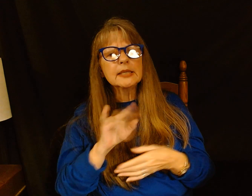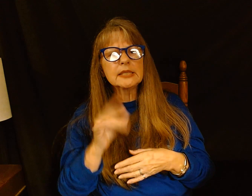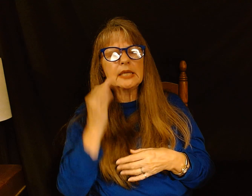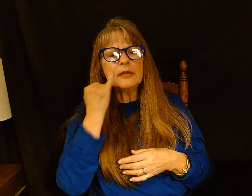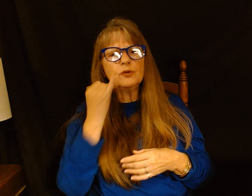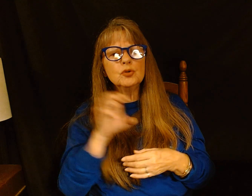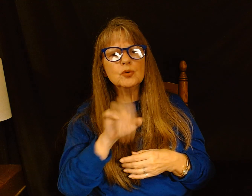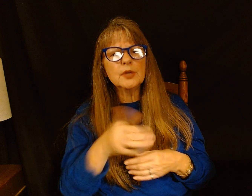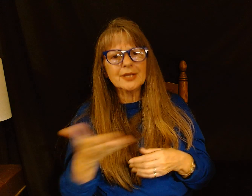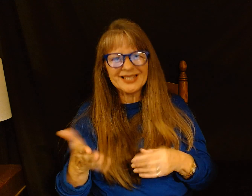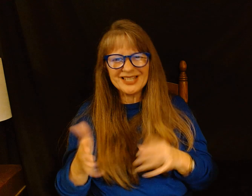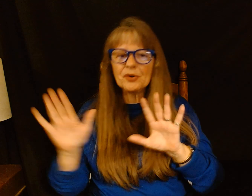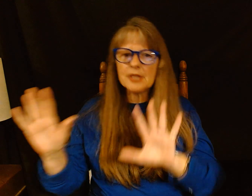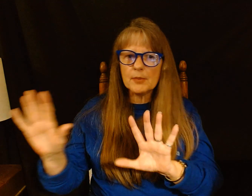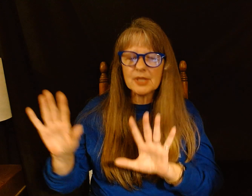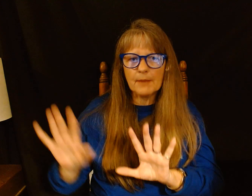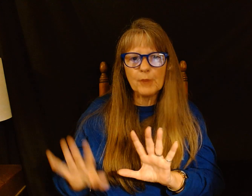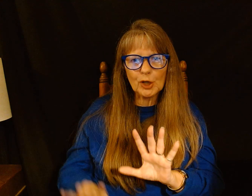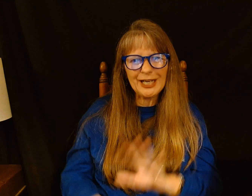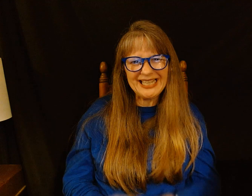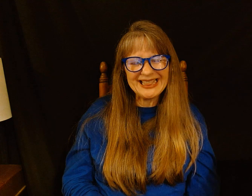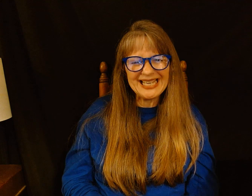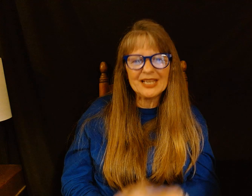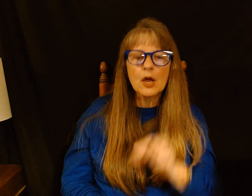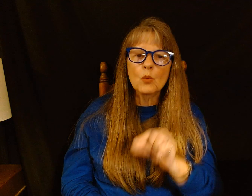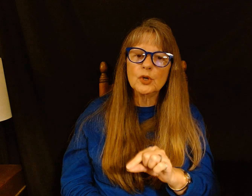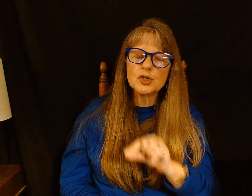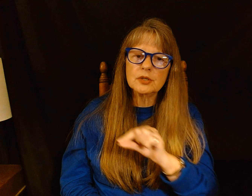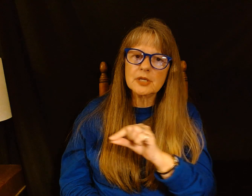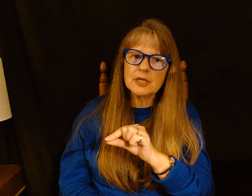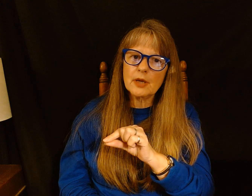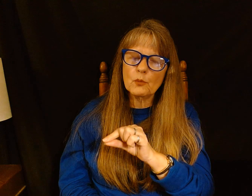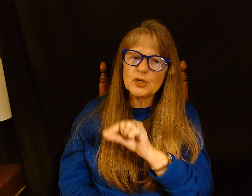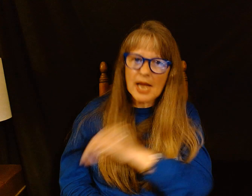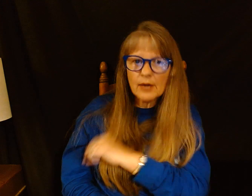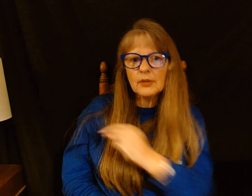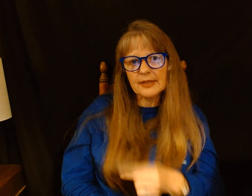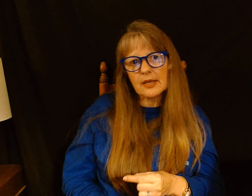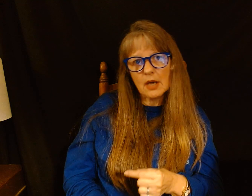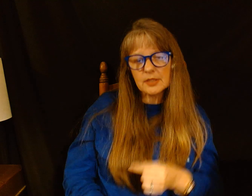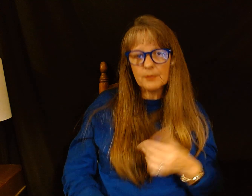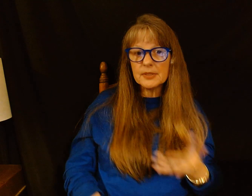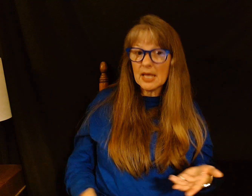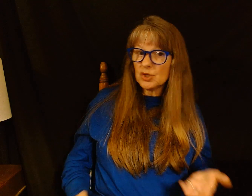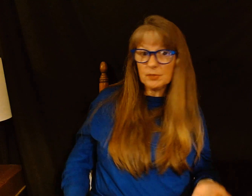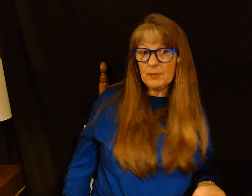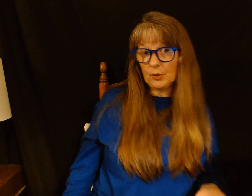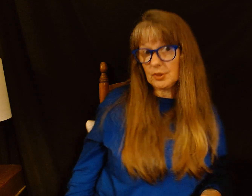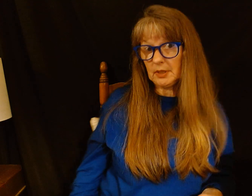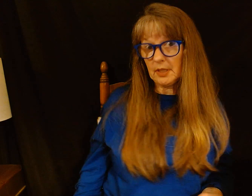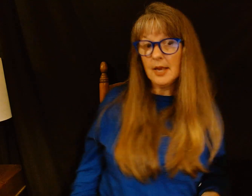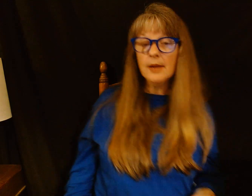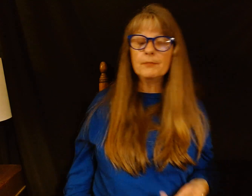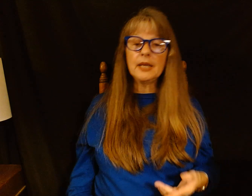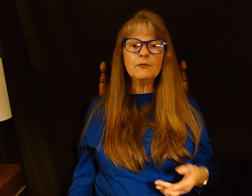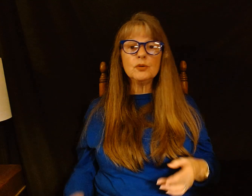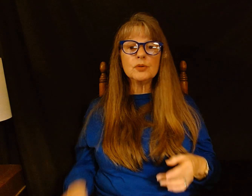see, if you do this, it's almost like a bargaining thing, which I don't like that concept. That's just me personally. But if you